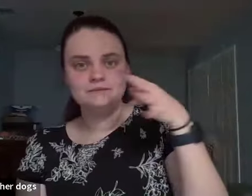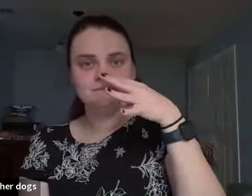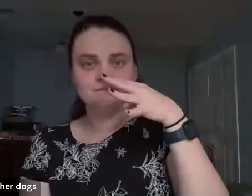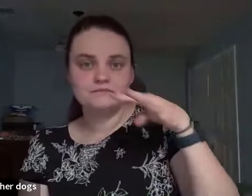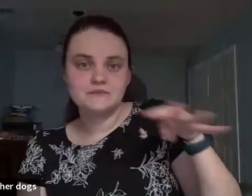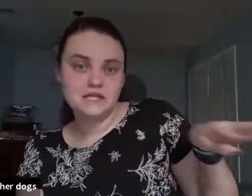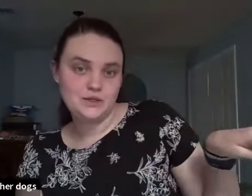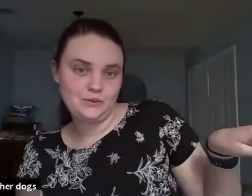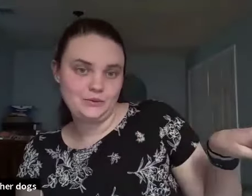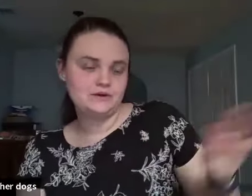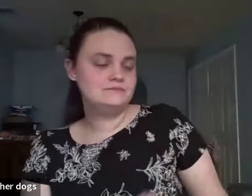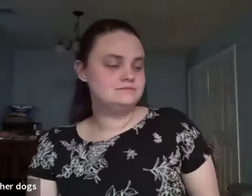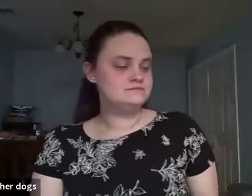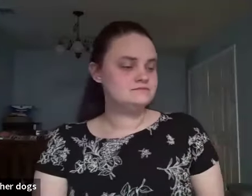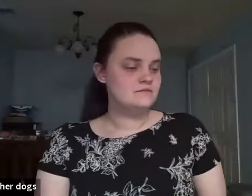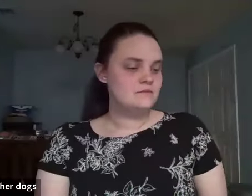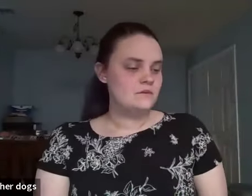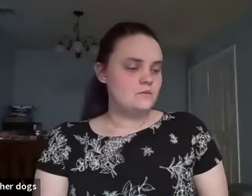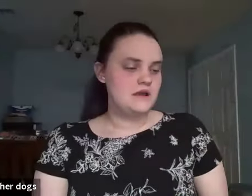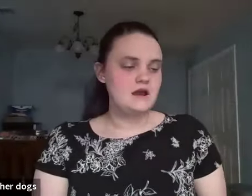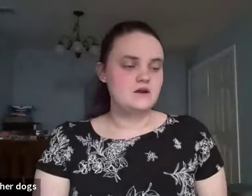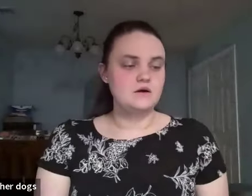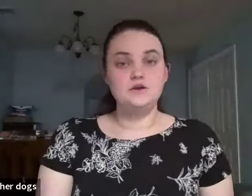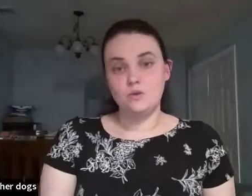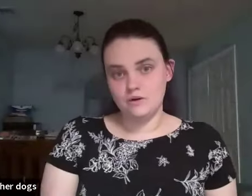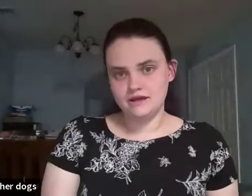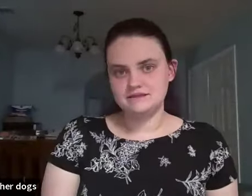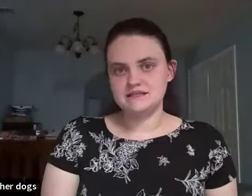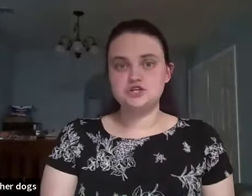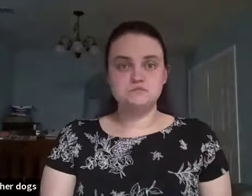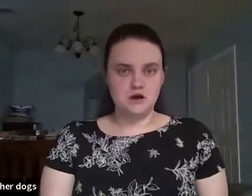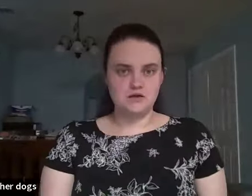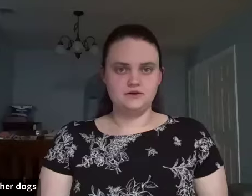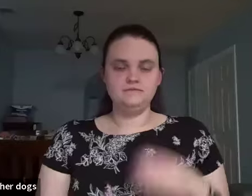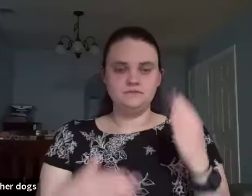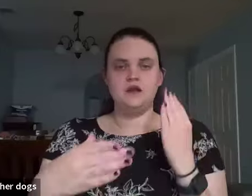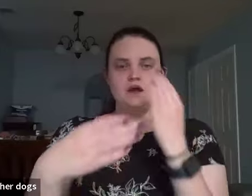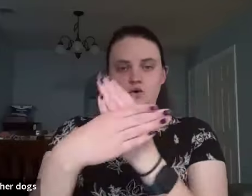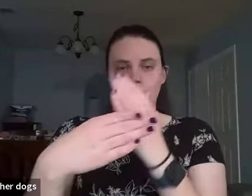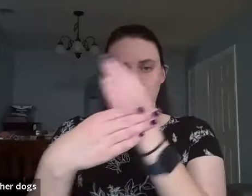ignore, ignore. We had our annoy slash bother,